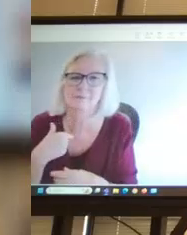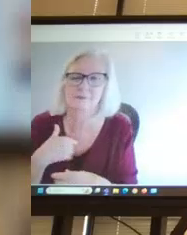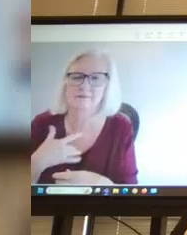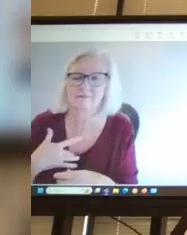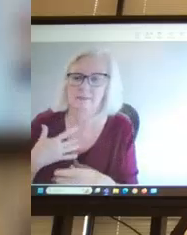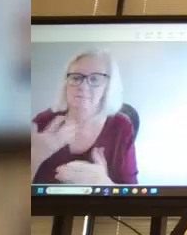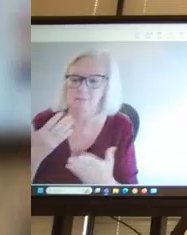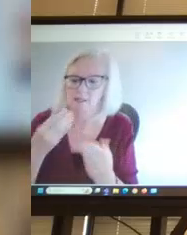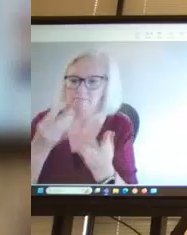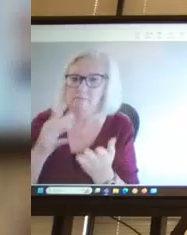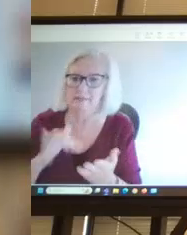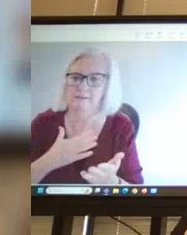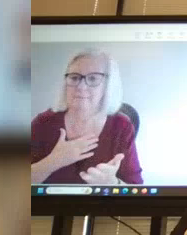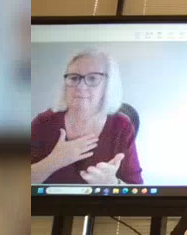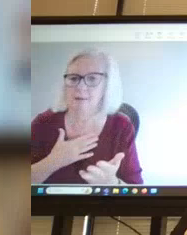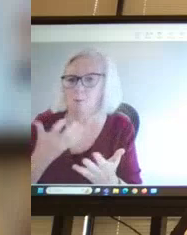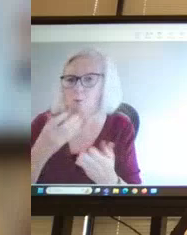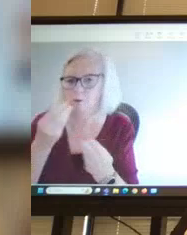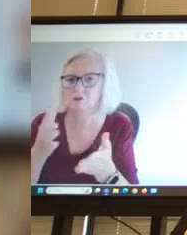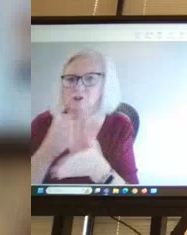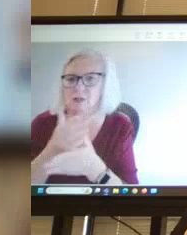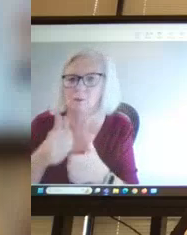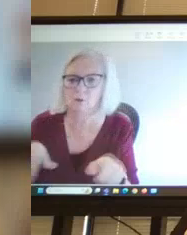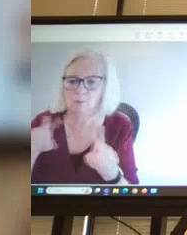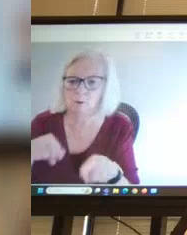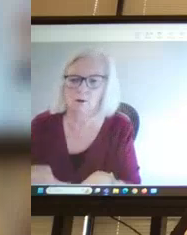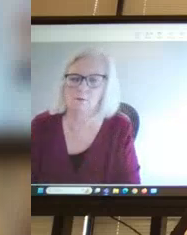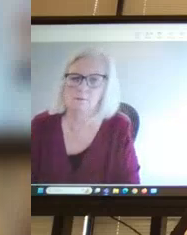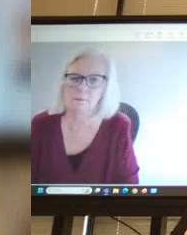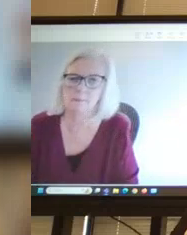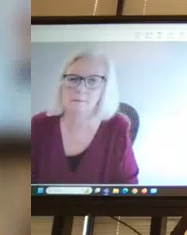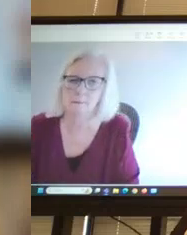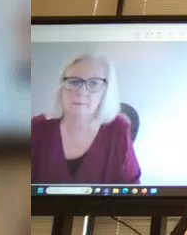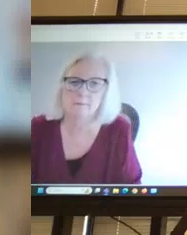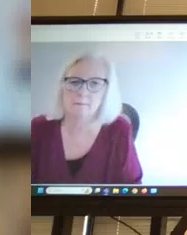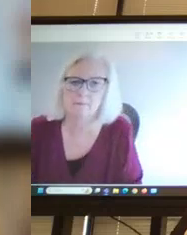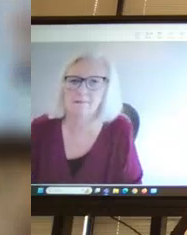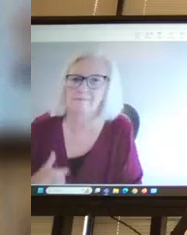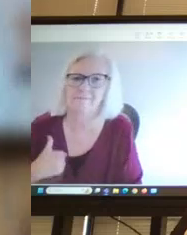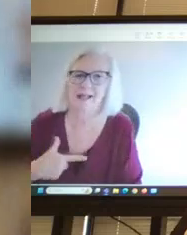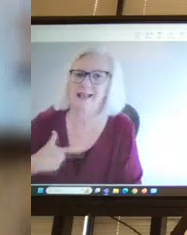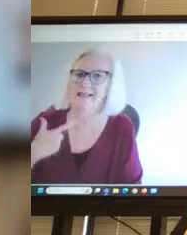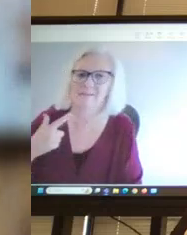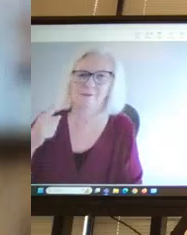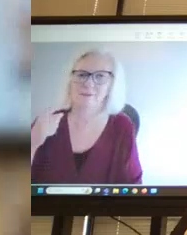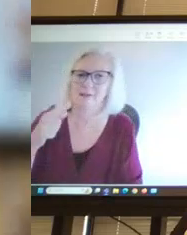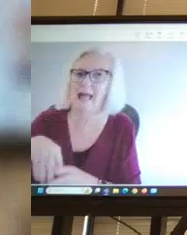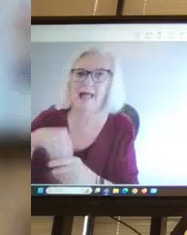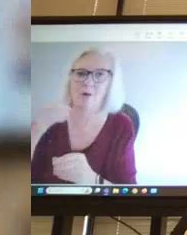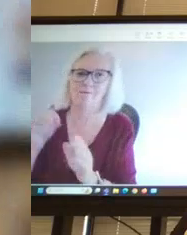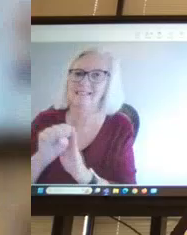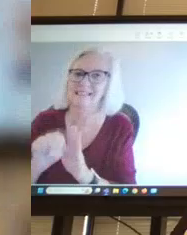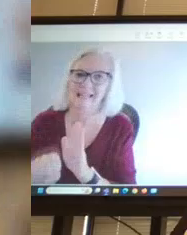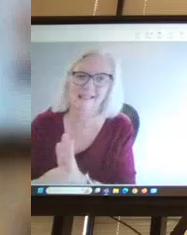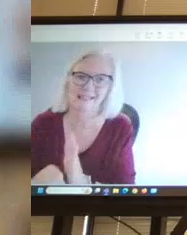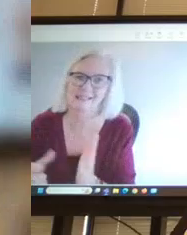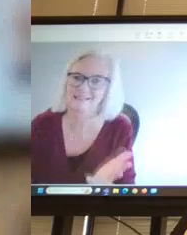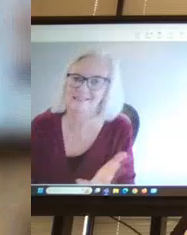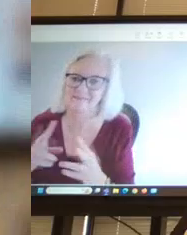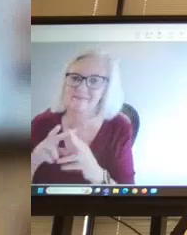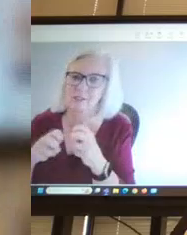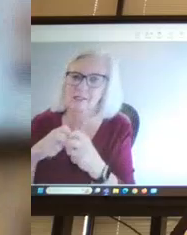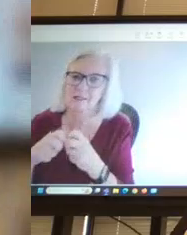be on campus as needed. So that's just what I would like to share with my board members, my colleagues here.